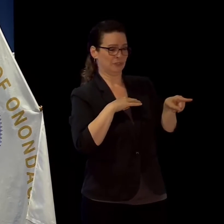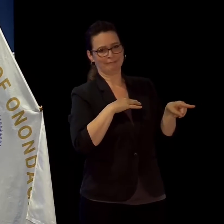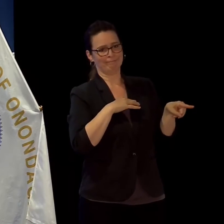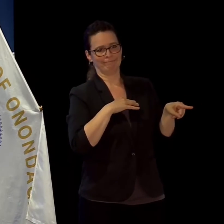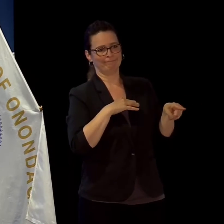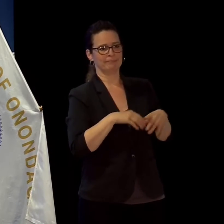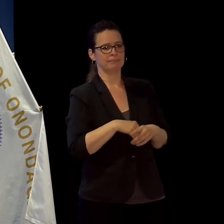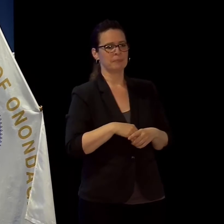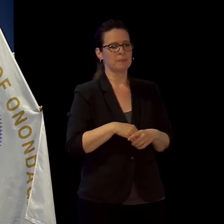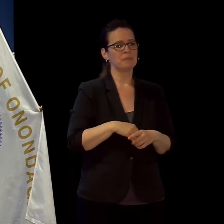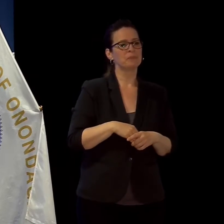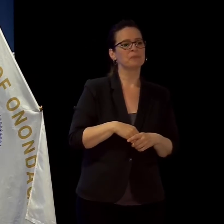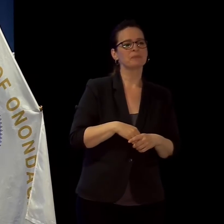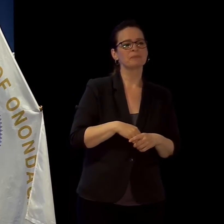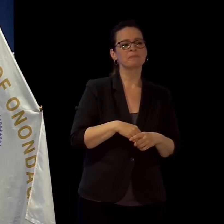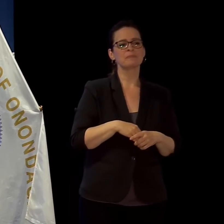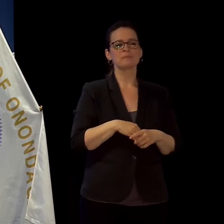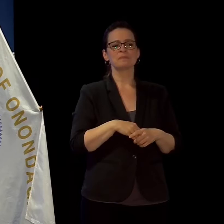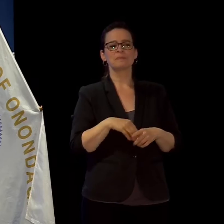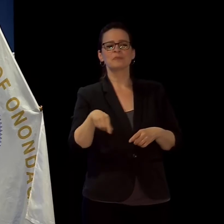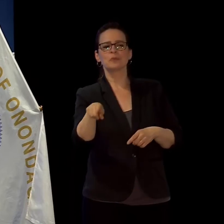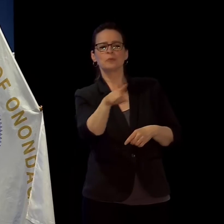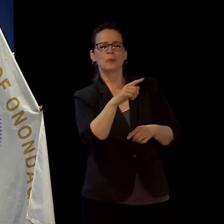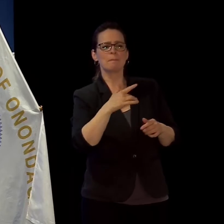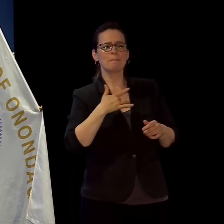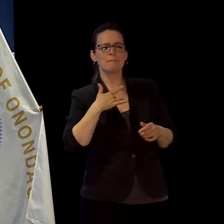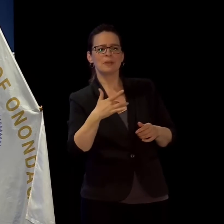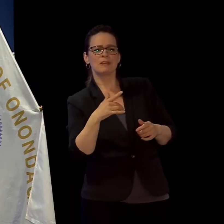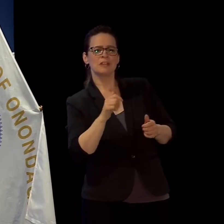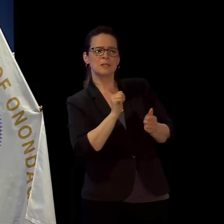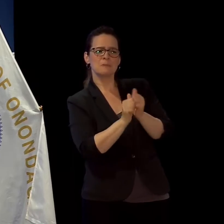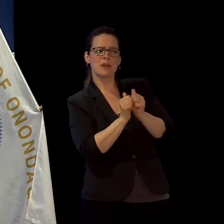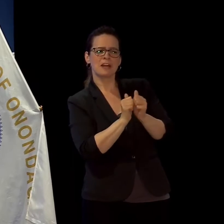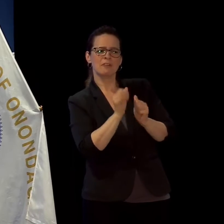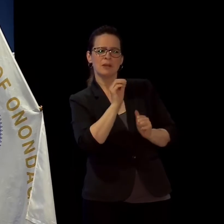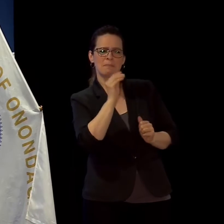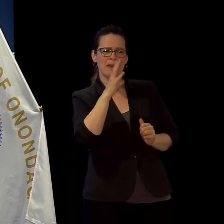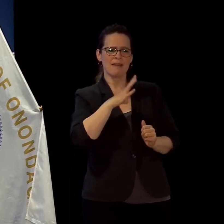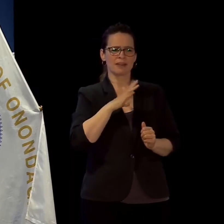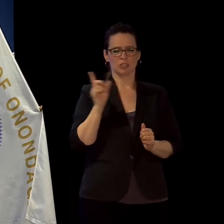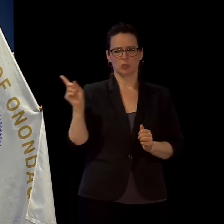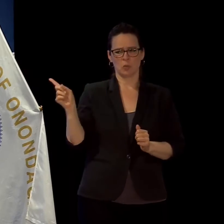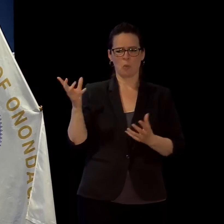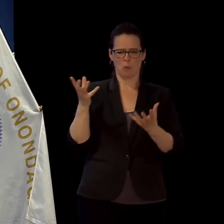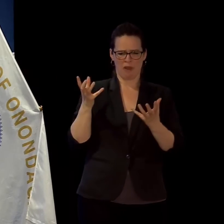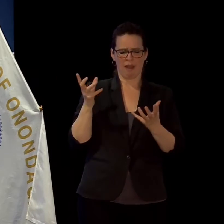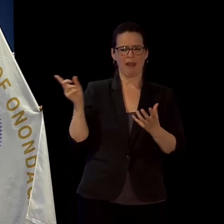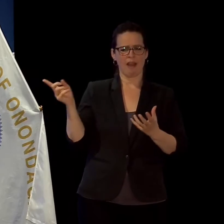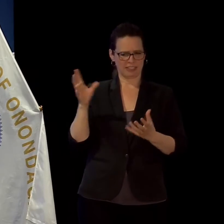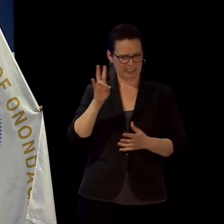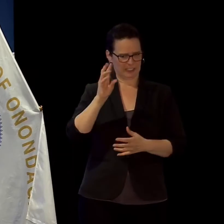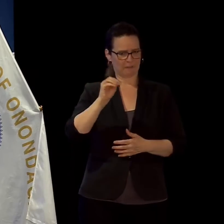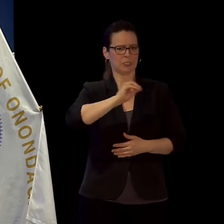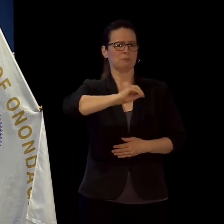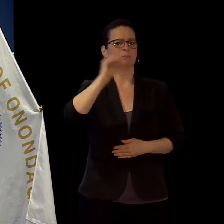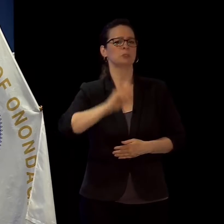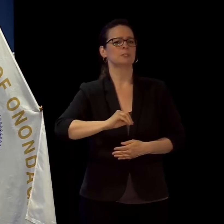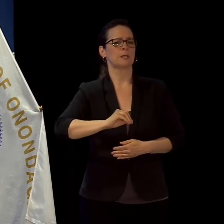percentage goal for this county? Yeah, I think you got to get to 70. You know, I'd like to get there first. And